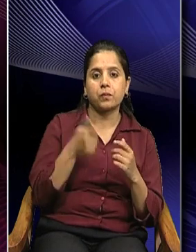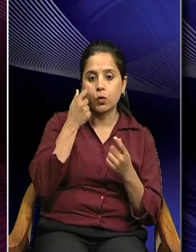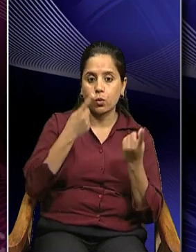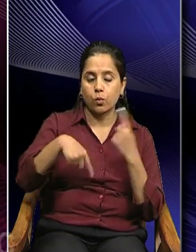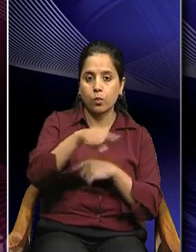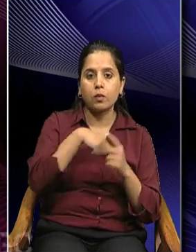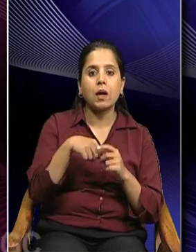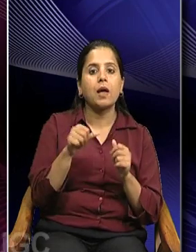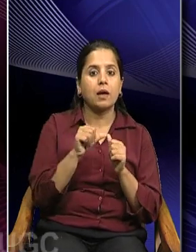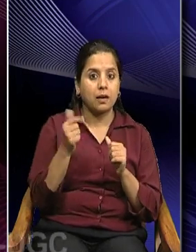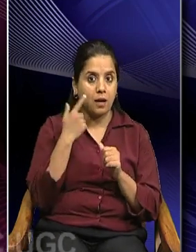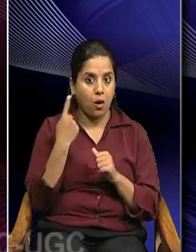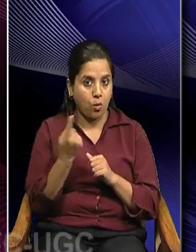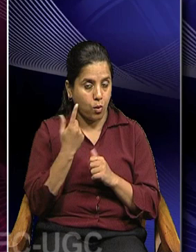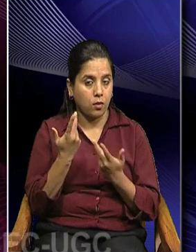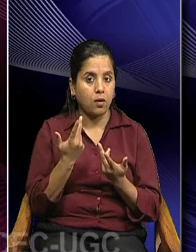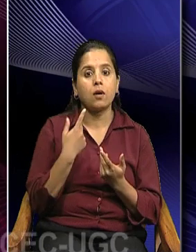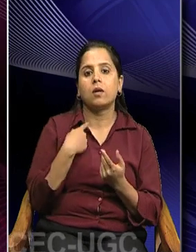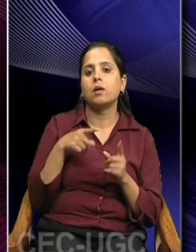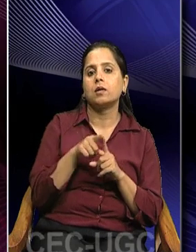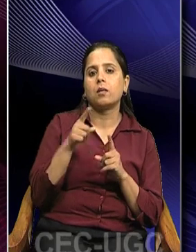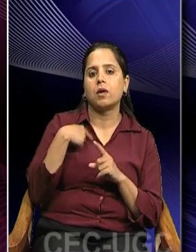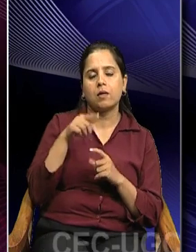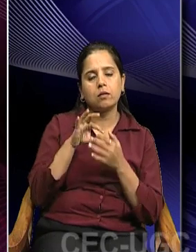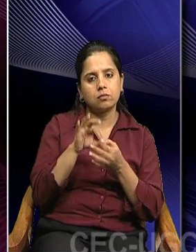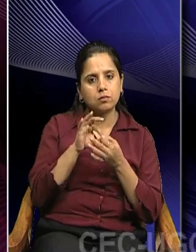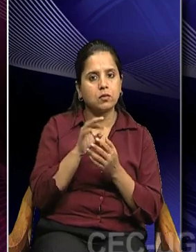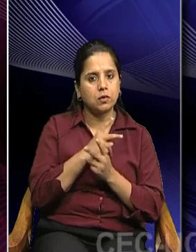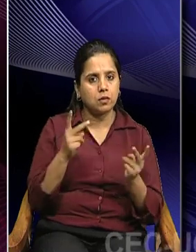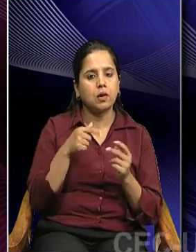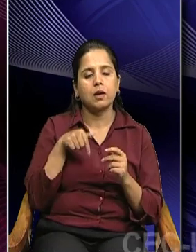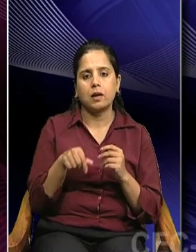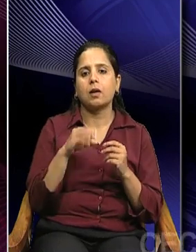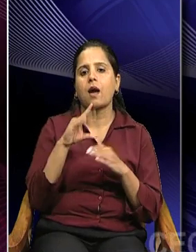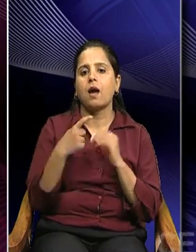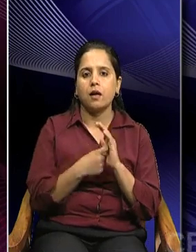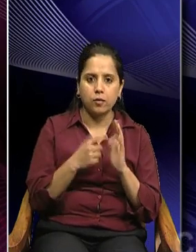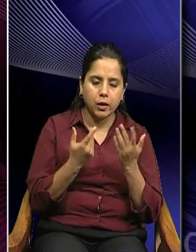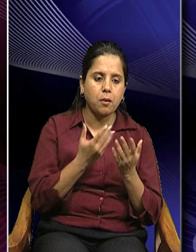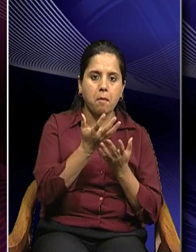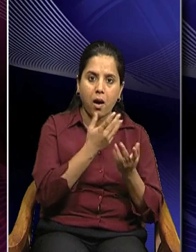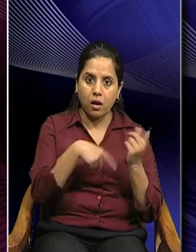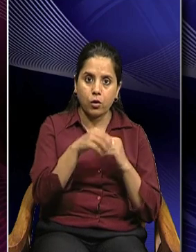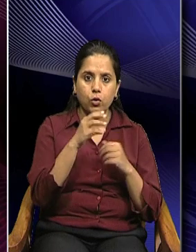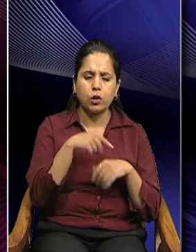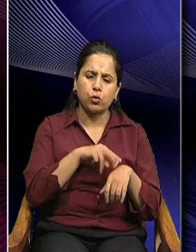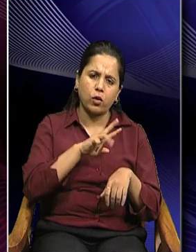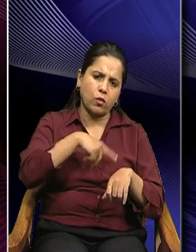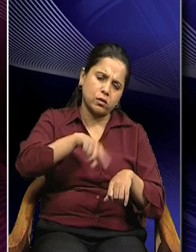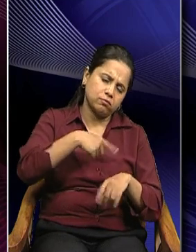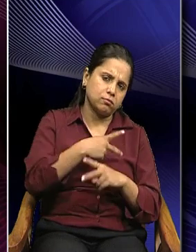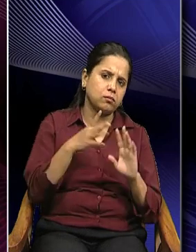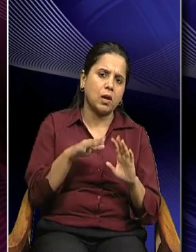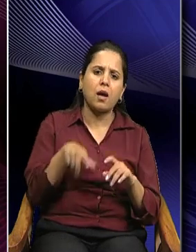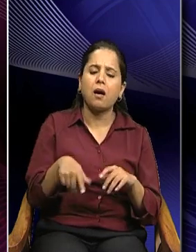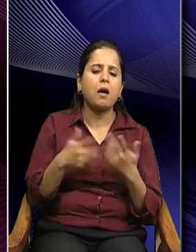help of artificial intelligence. So we wish to stay connected with our customers, with our consumers 24/7. So there is